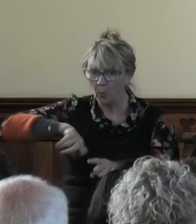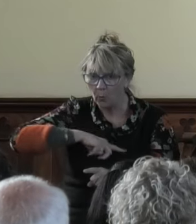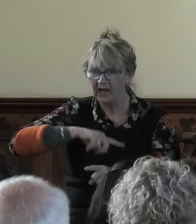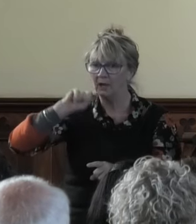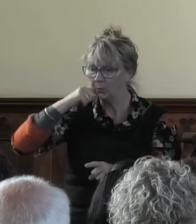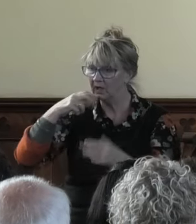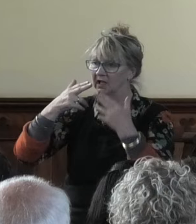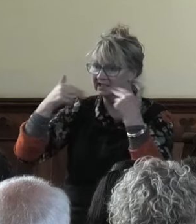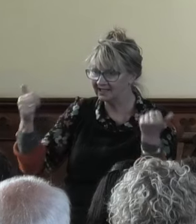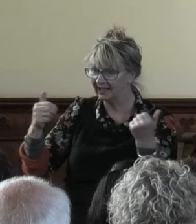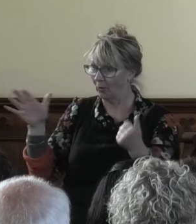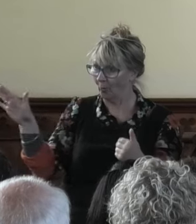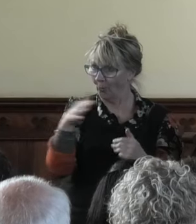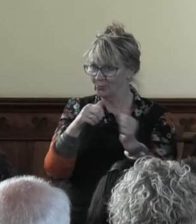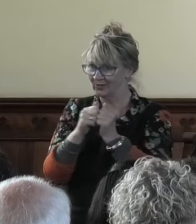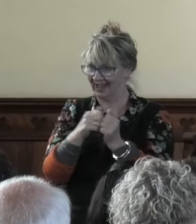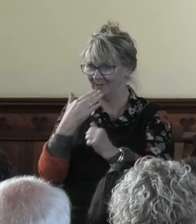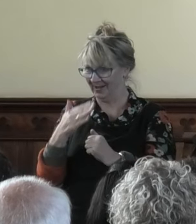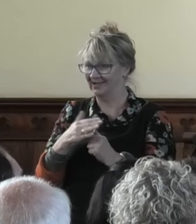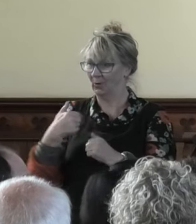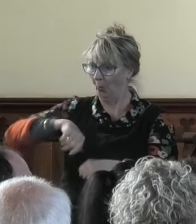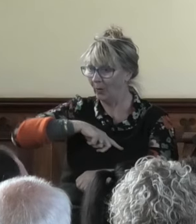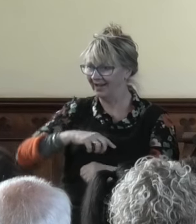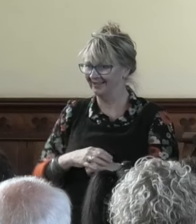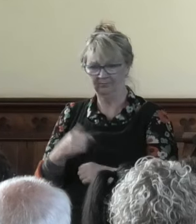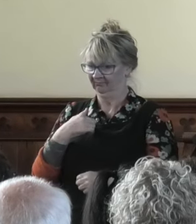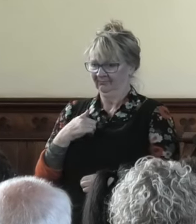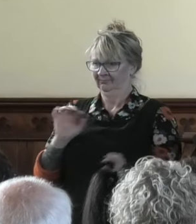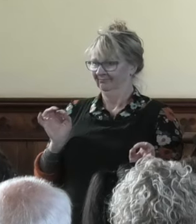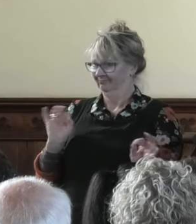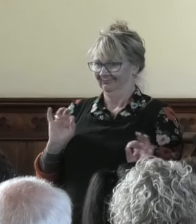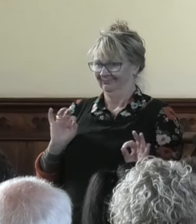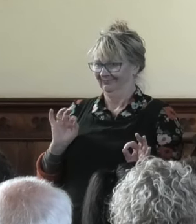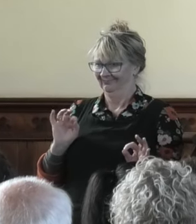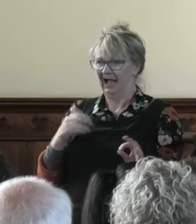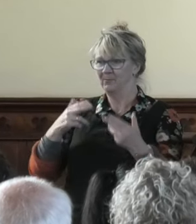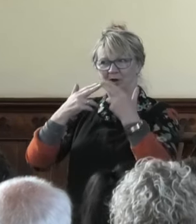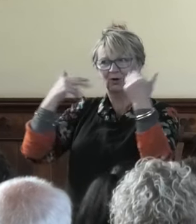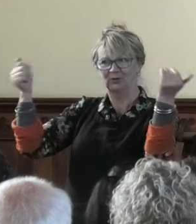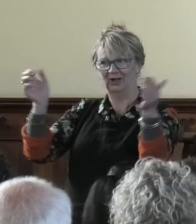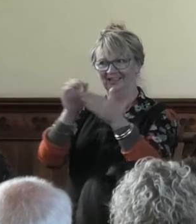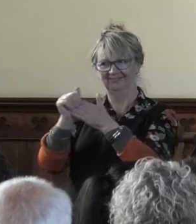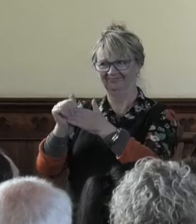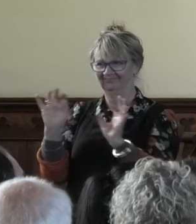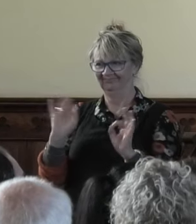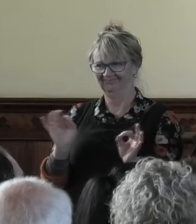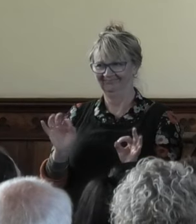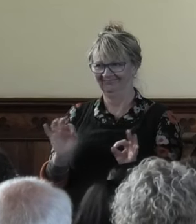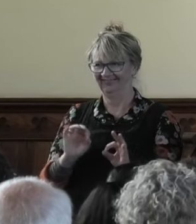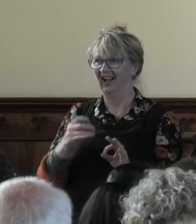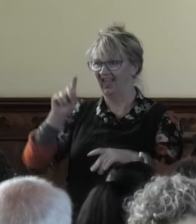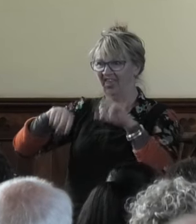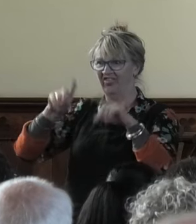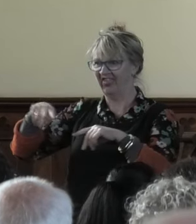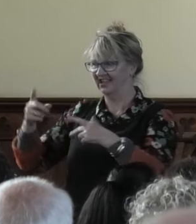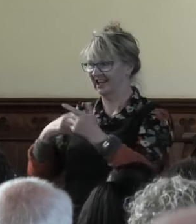word. We, together, are going to sing. I'm not a song leader. In fact, I can think of 1,000 other jobs